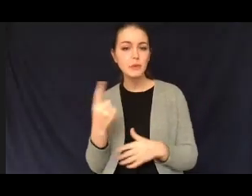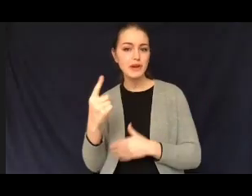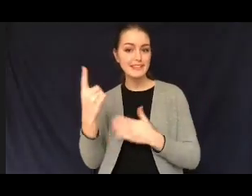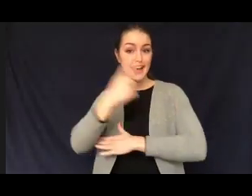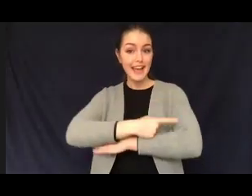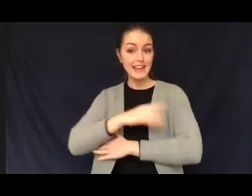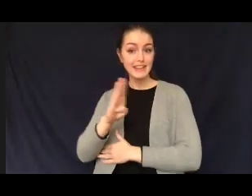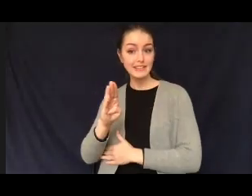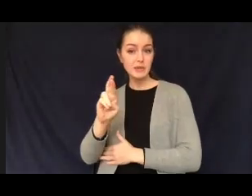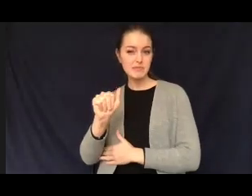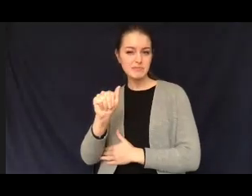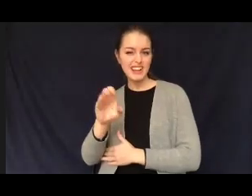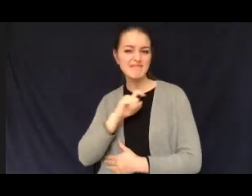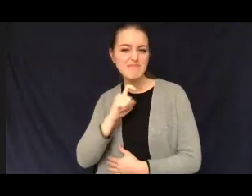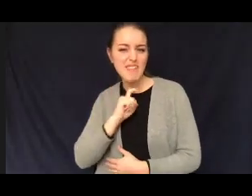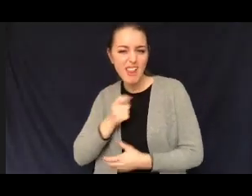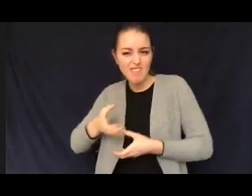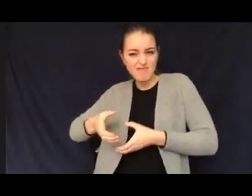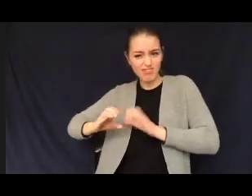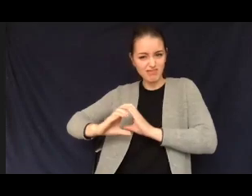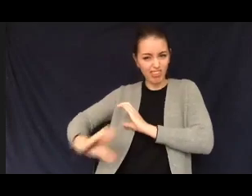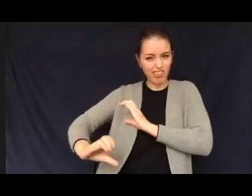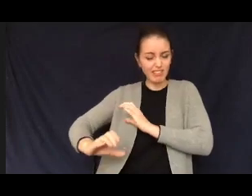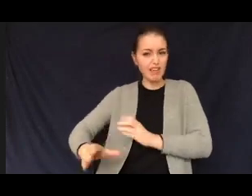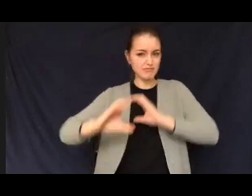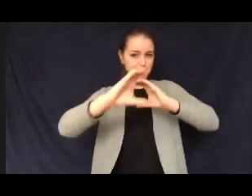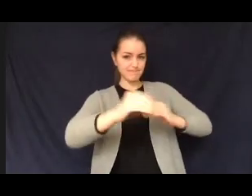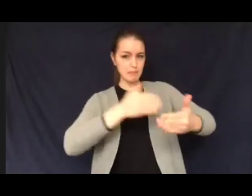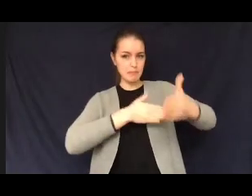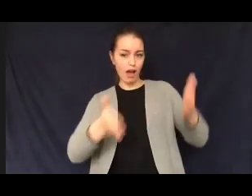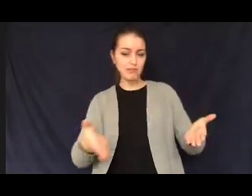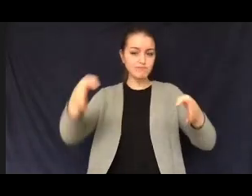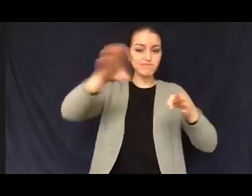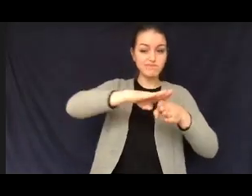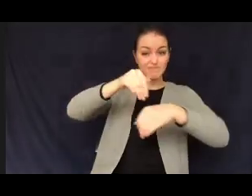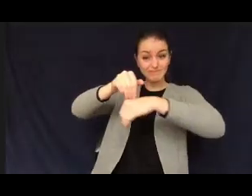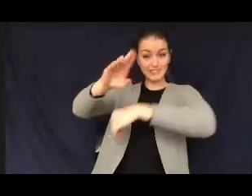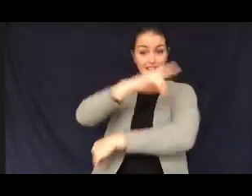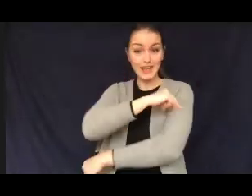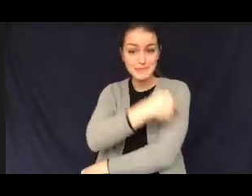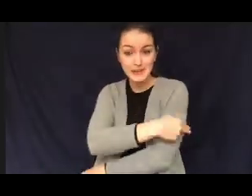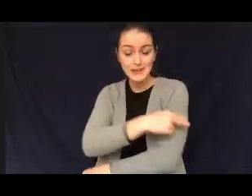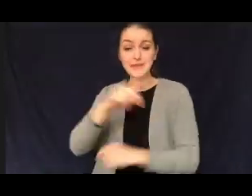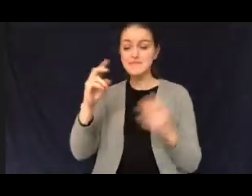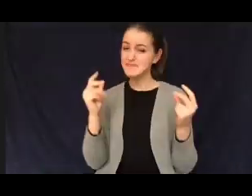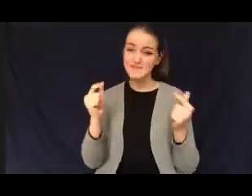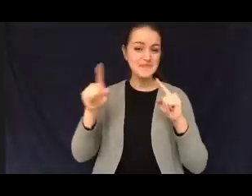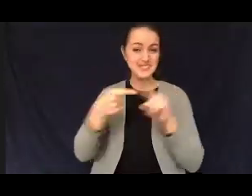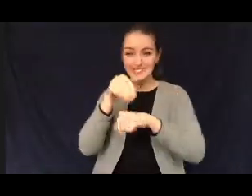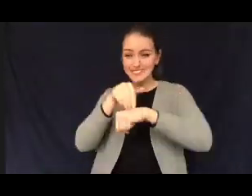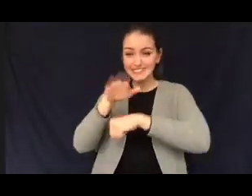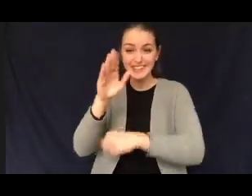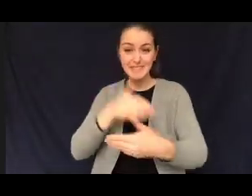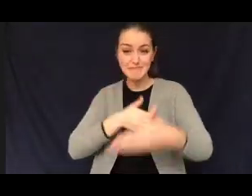box and mailed it back to the hospital. As soon as Wilma sent that box away, she knew her life